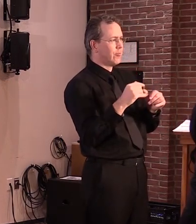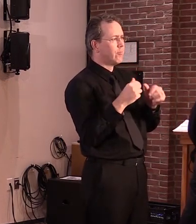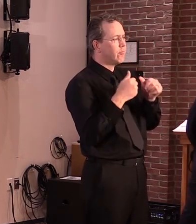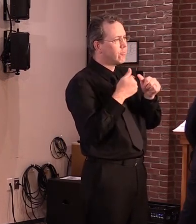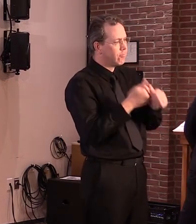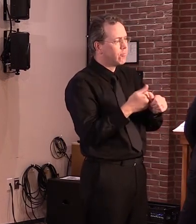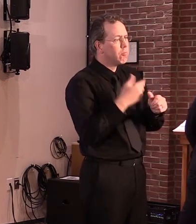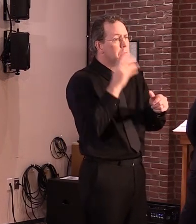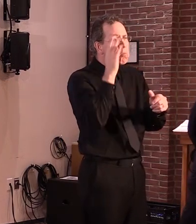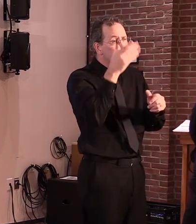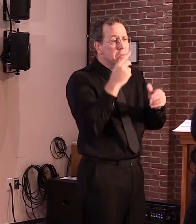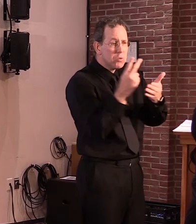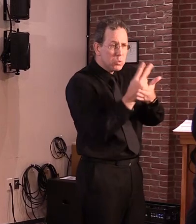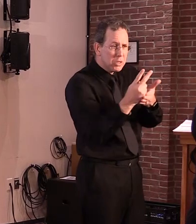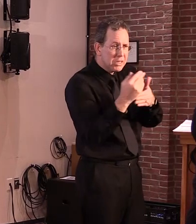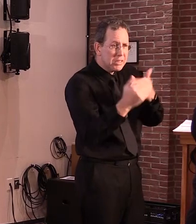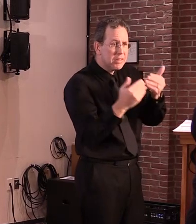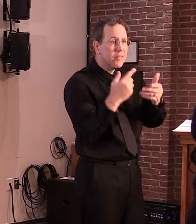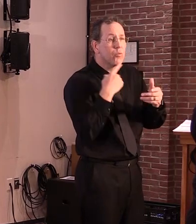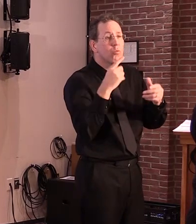Everything is under consideration at this point.